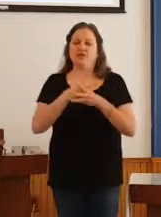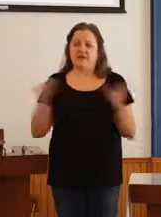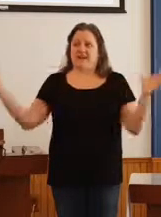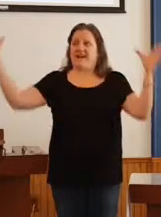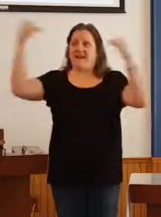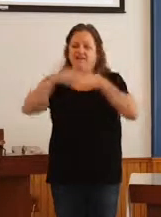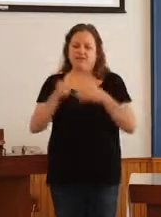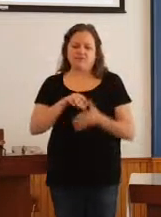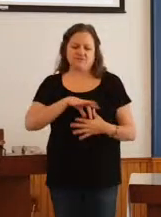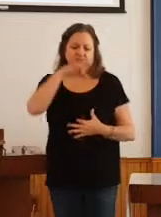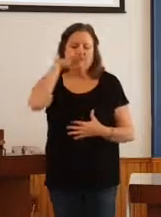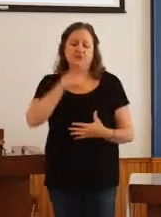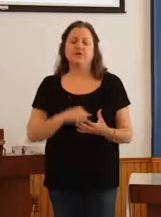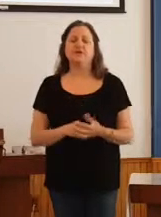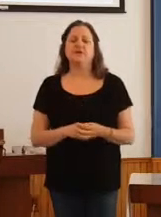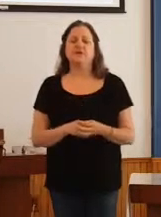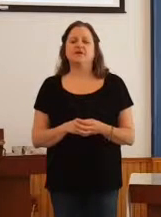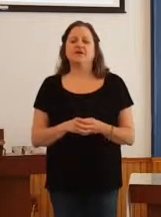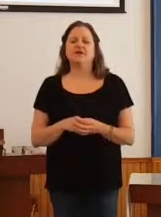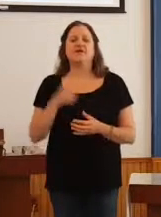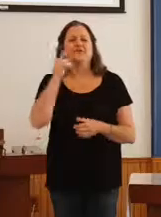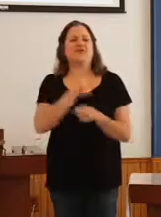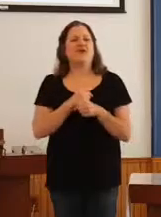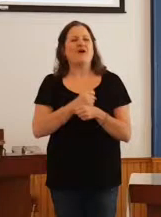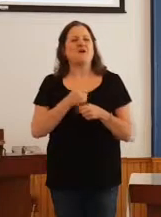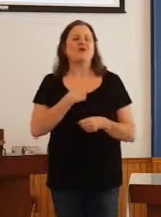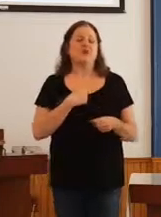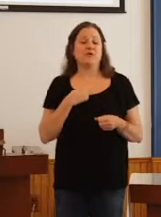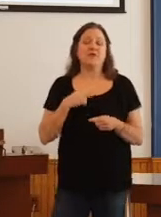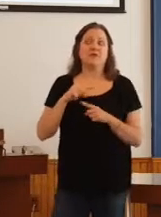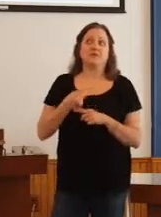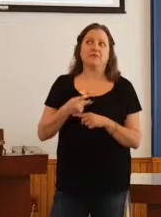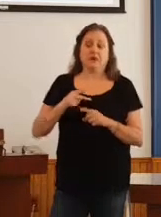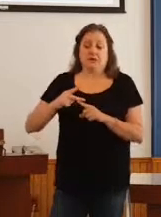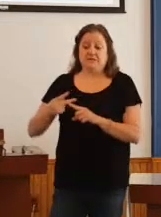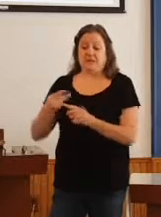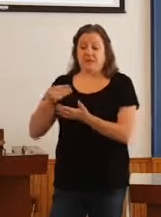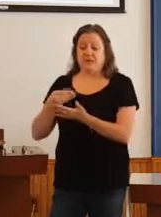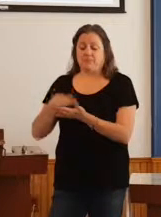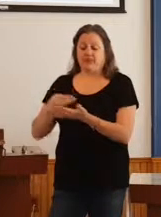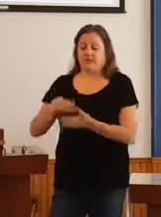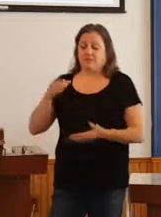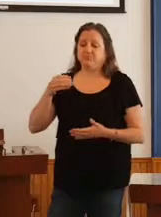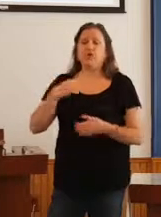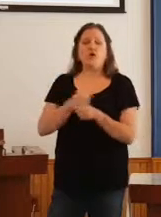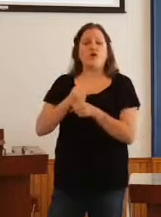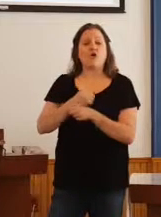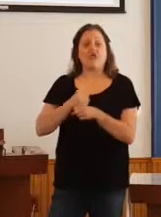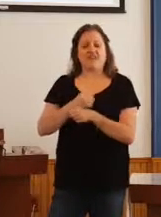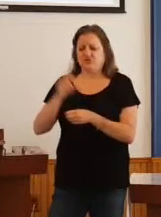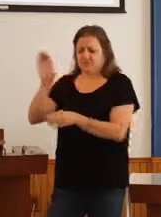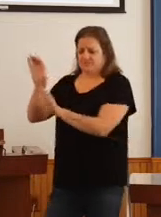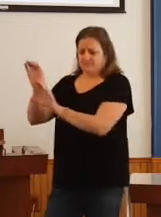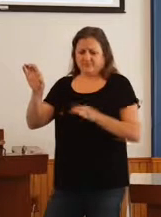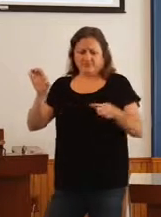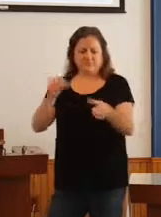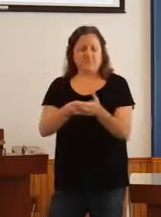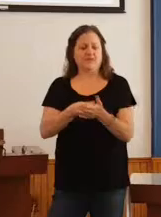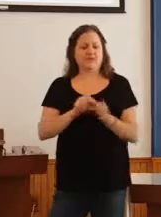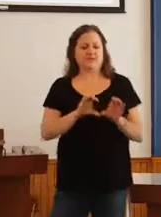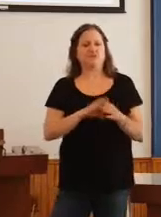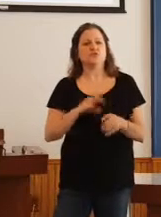Instead of buying that second latte at the coffee shop, why not donate that money to the poor? Or give